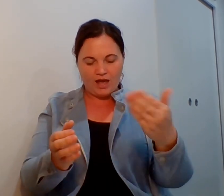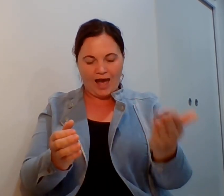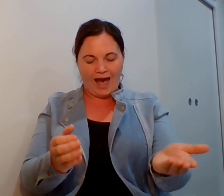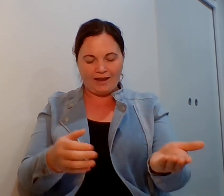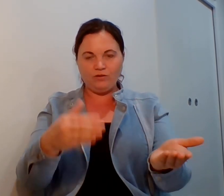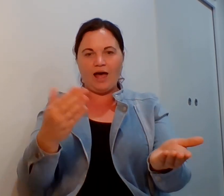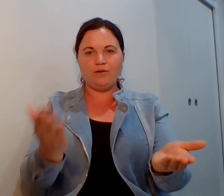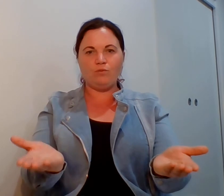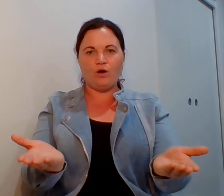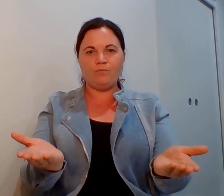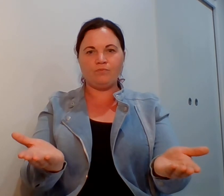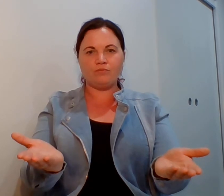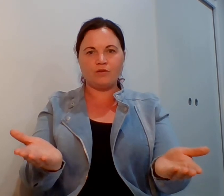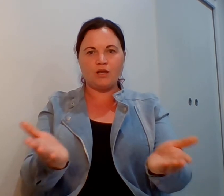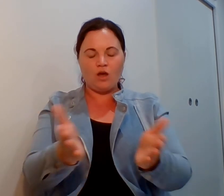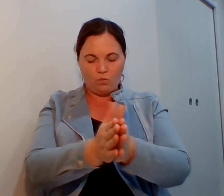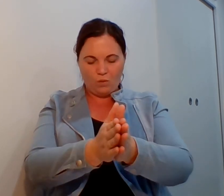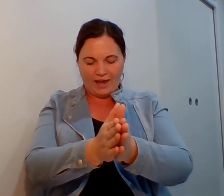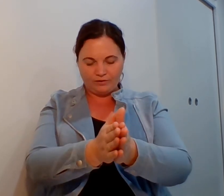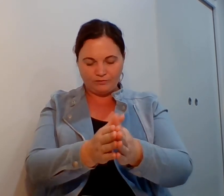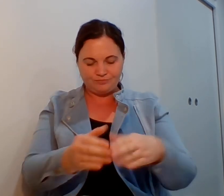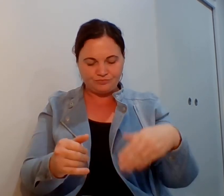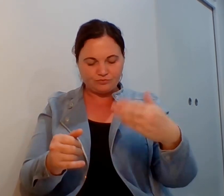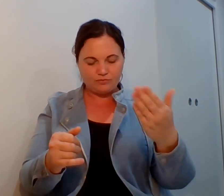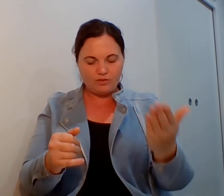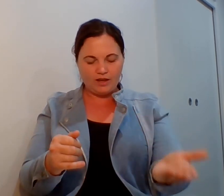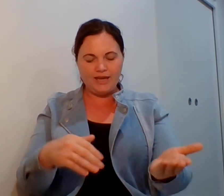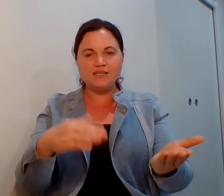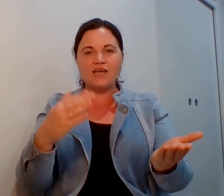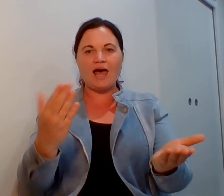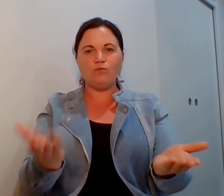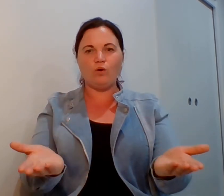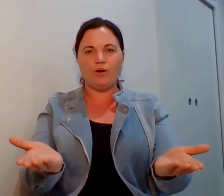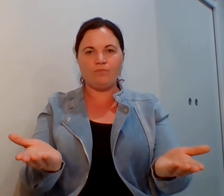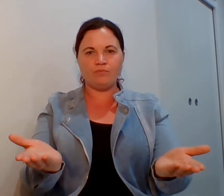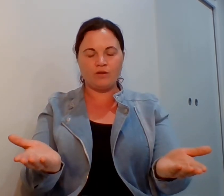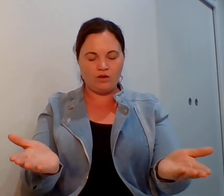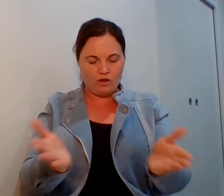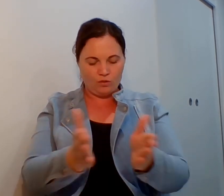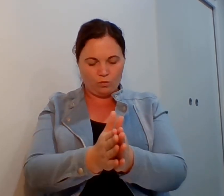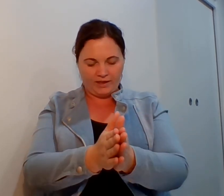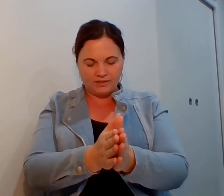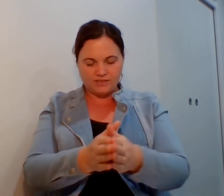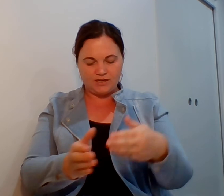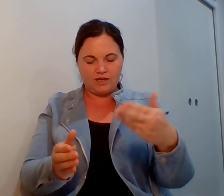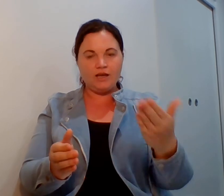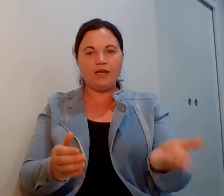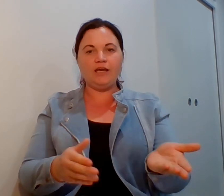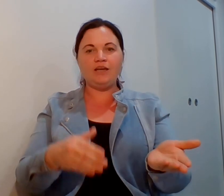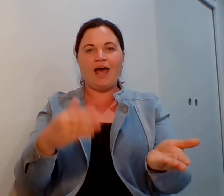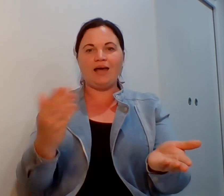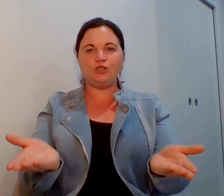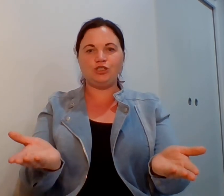Ale. Add w. Whale. Eat. Add w. Wheat. In. Add s.